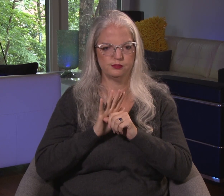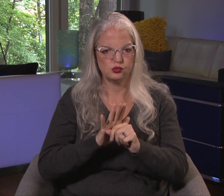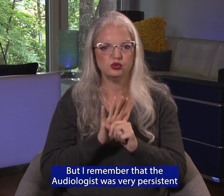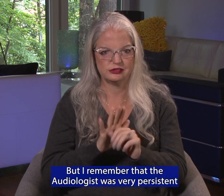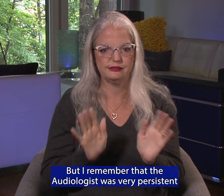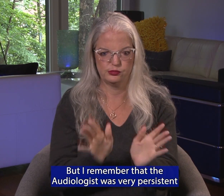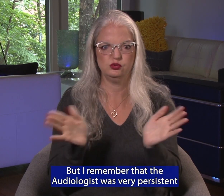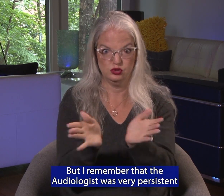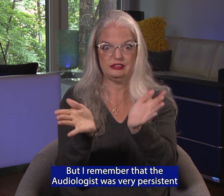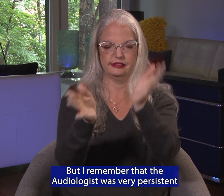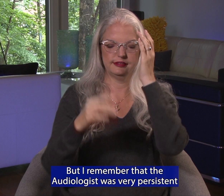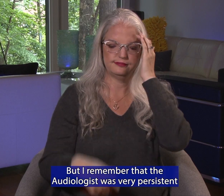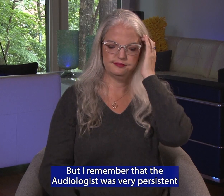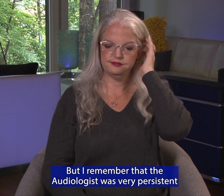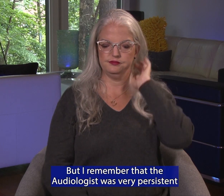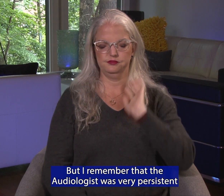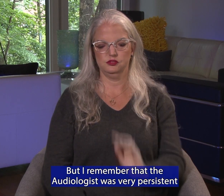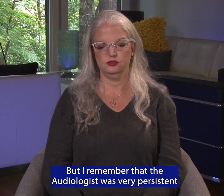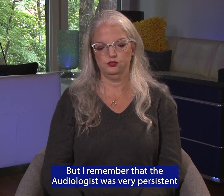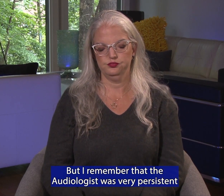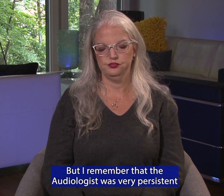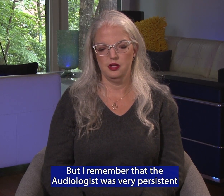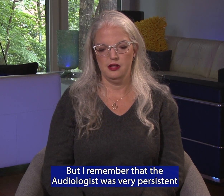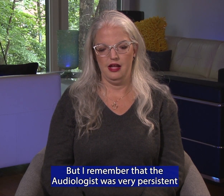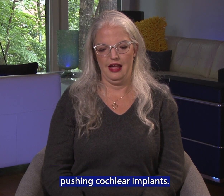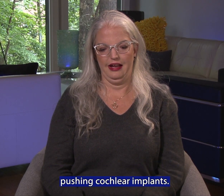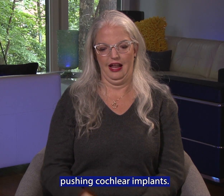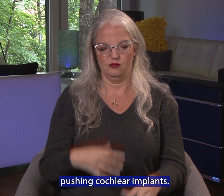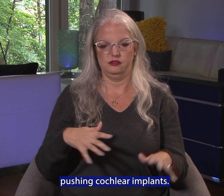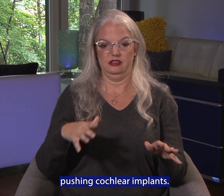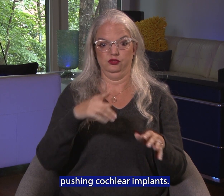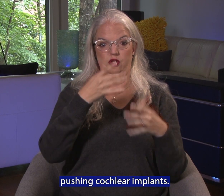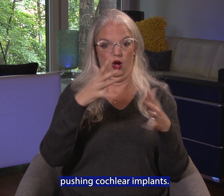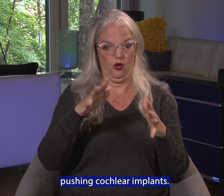But I remember the audiologist was very persistent pushing cochlear implants.